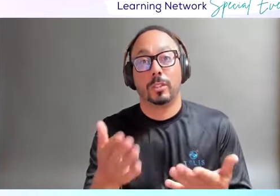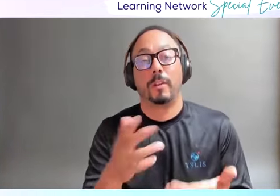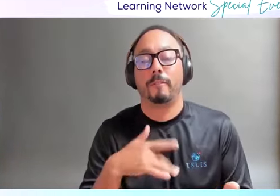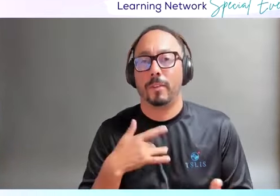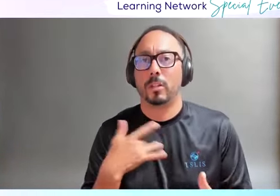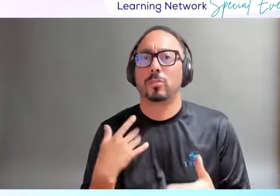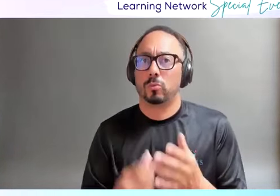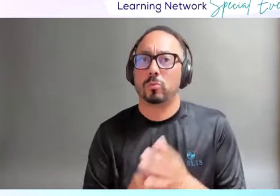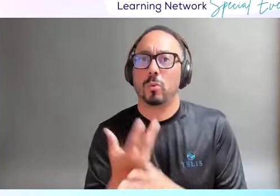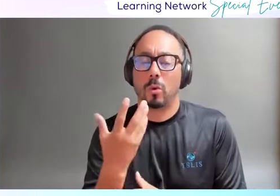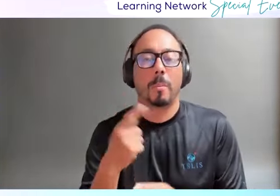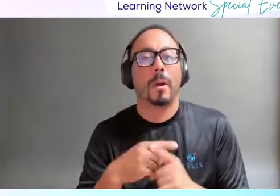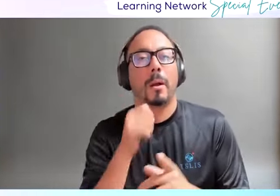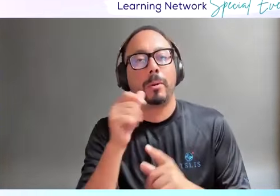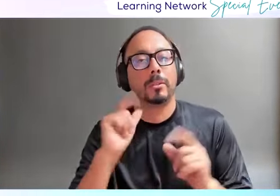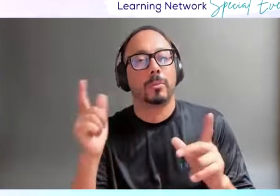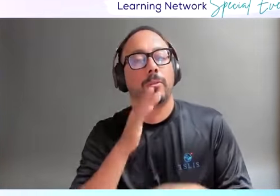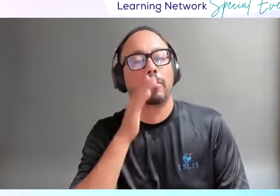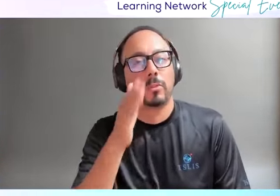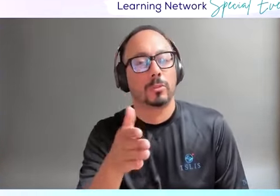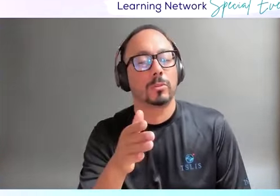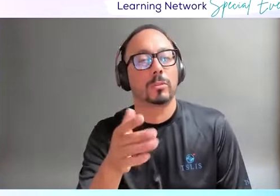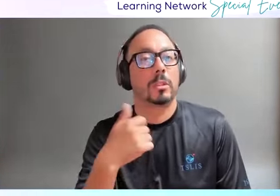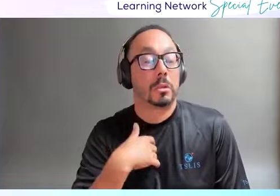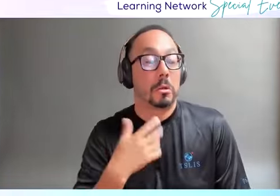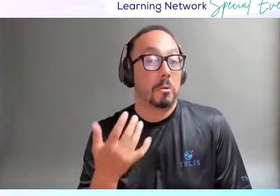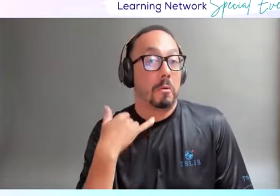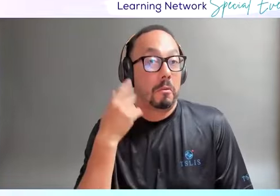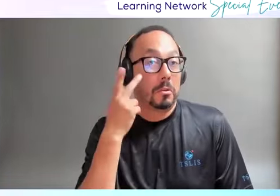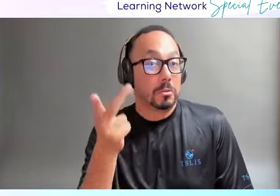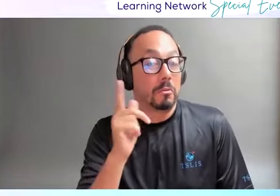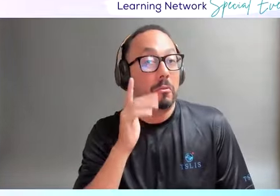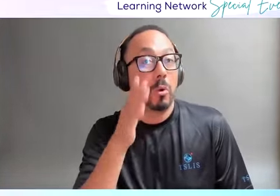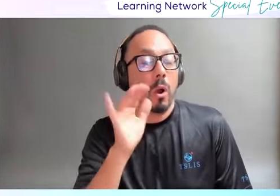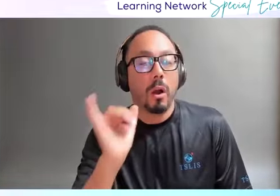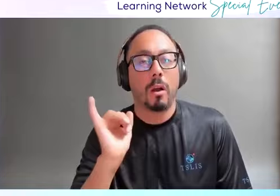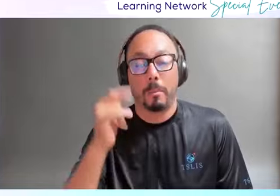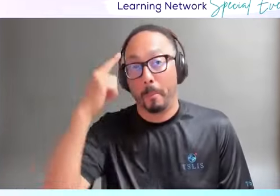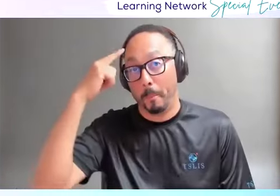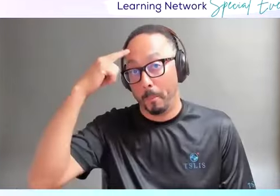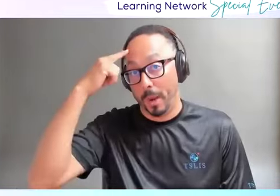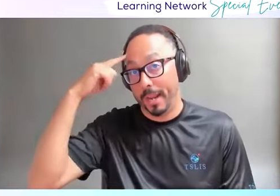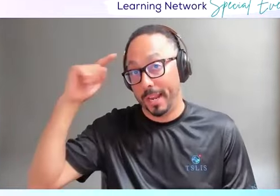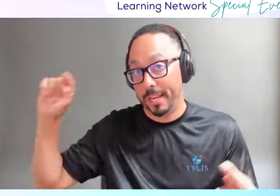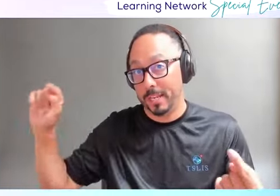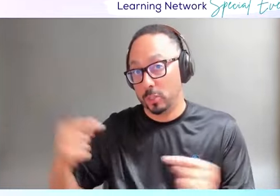surprised in the future to see that the overlaps between brain injury, acquired brain injury, and GBV